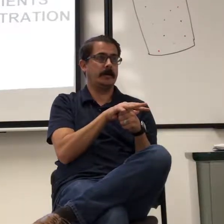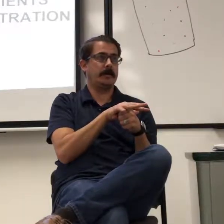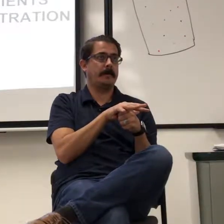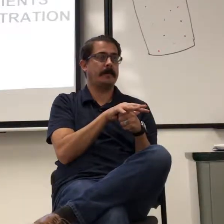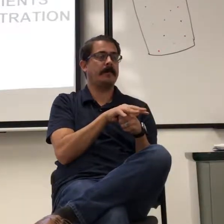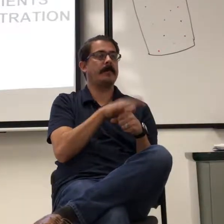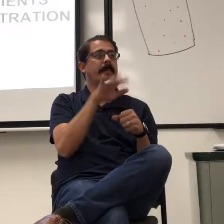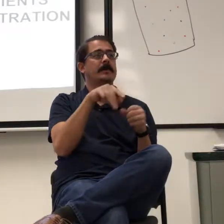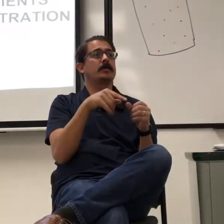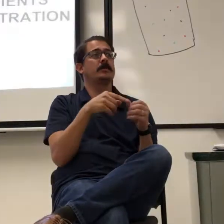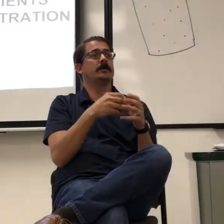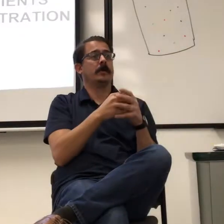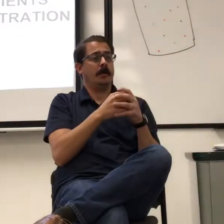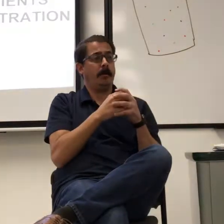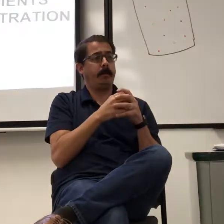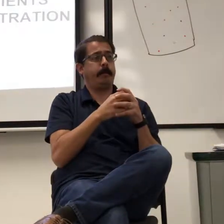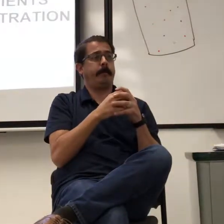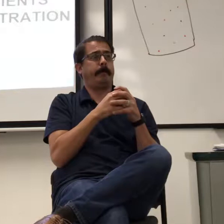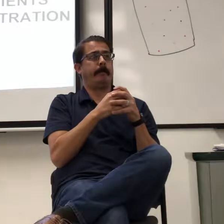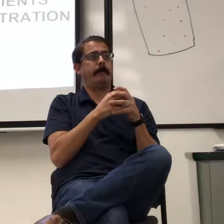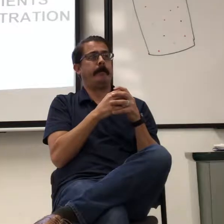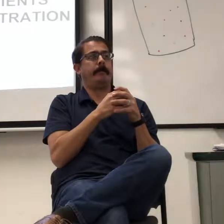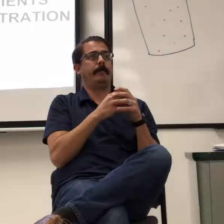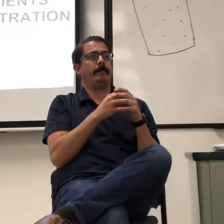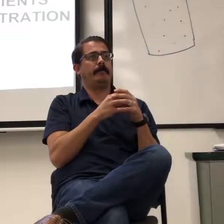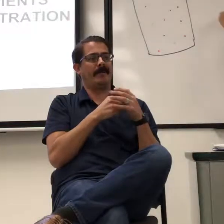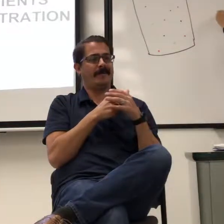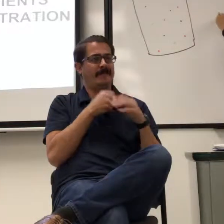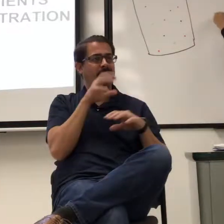is what's exerted by all three colors.